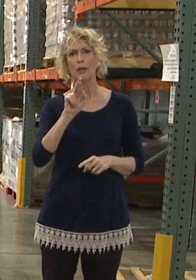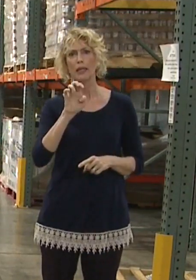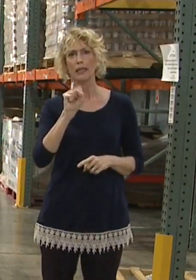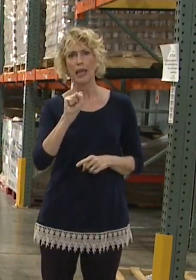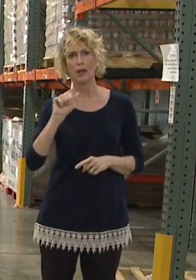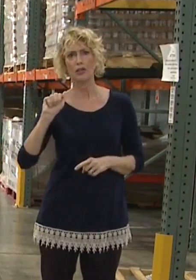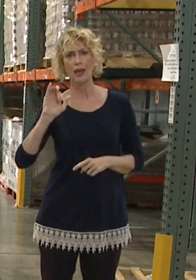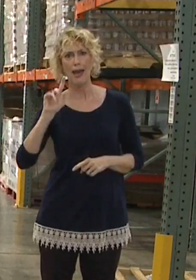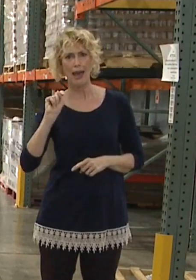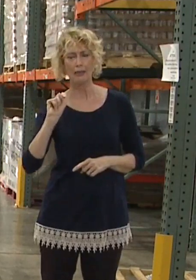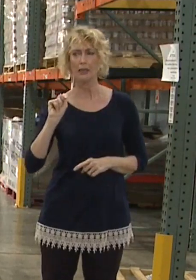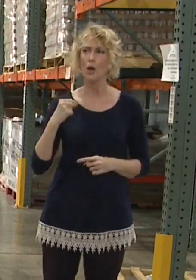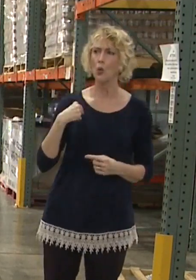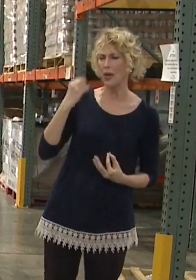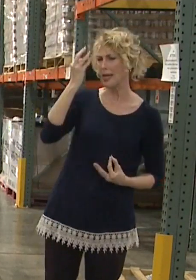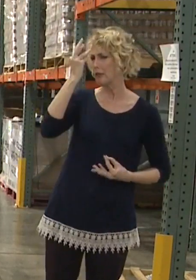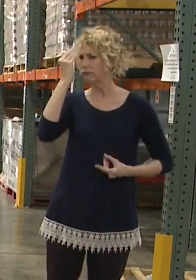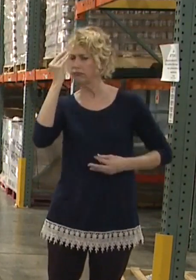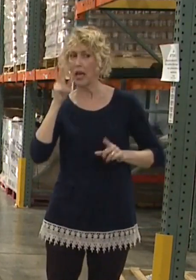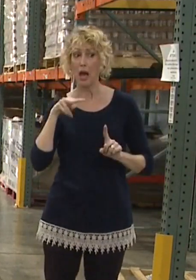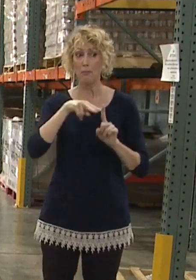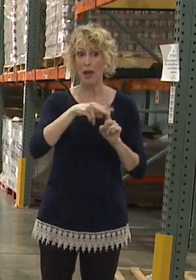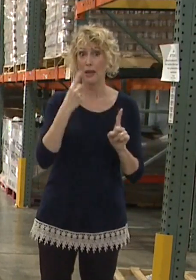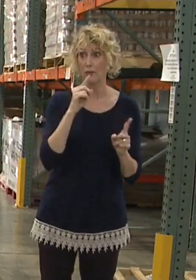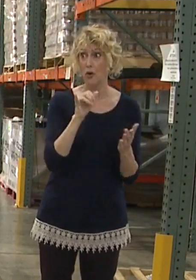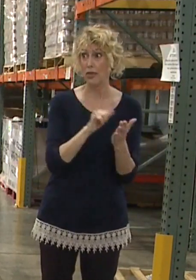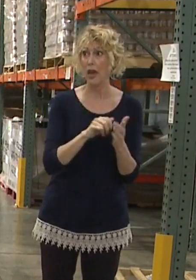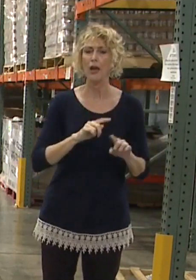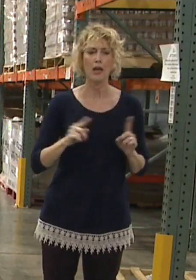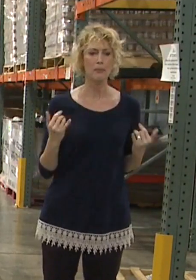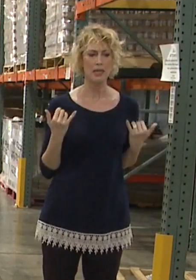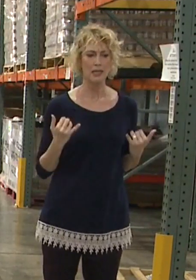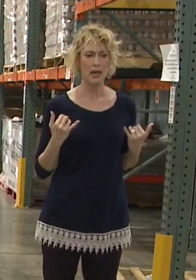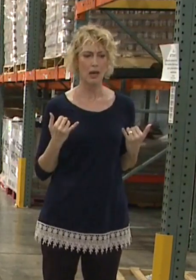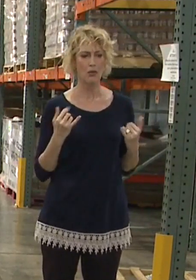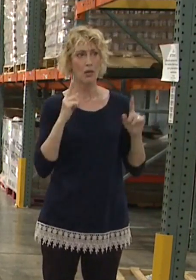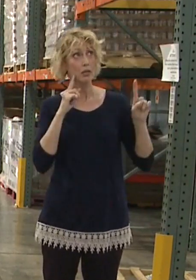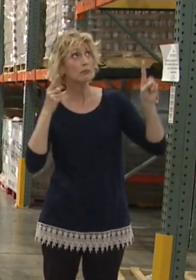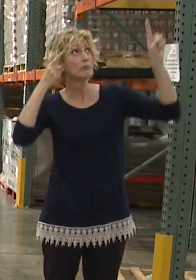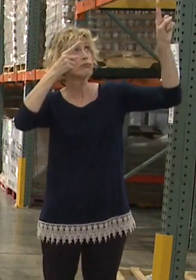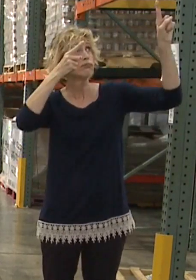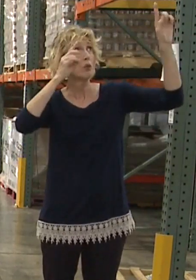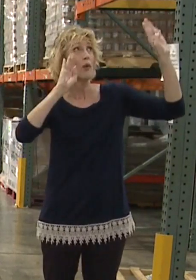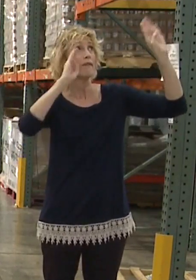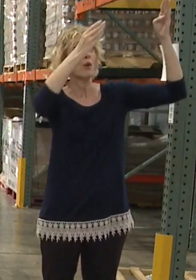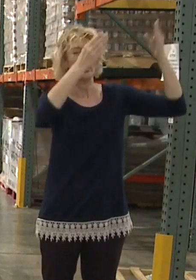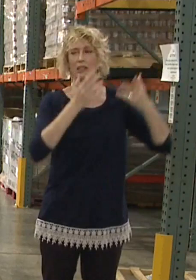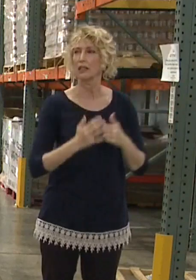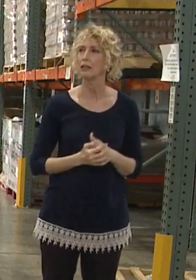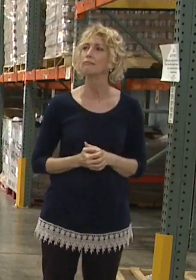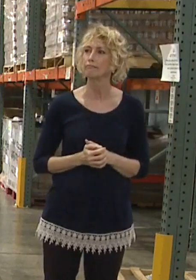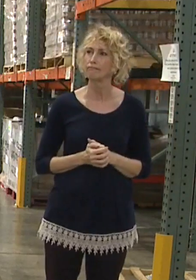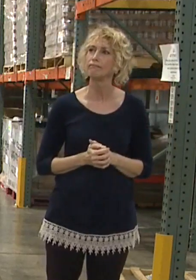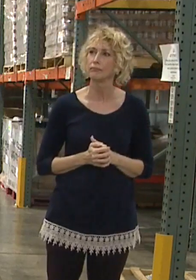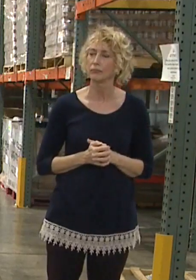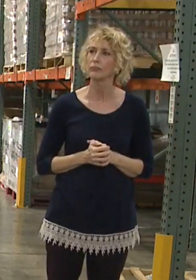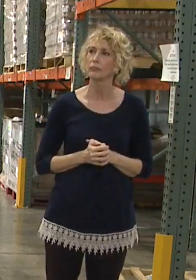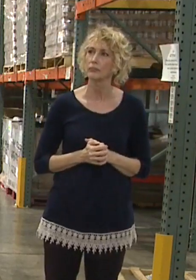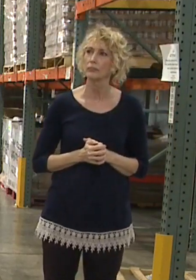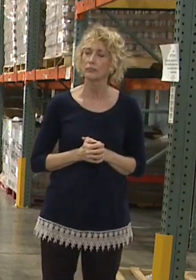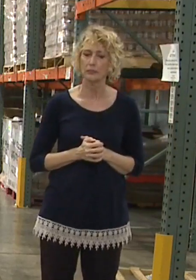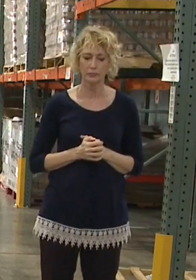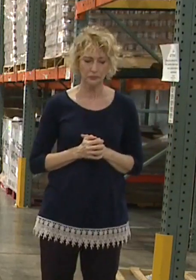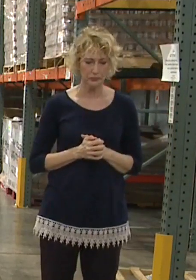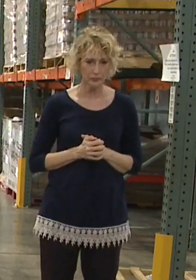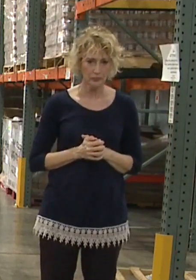We've contemplated applying for it, but right now we're focusing on our mission, and so we have not received anything from the CARES Act.